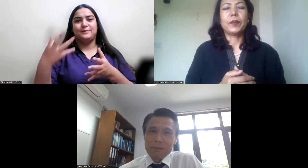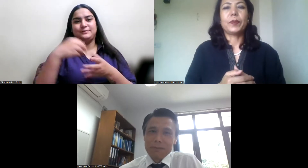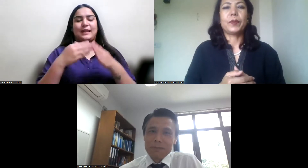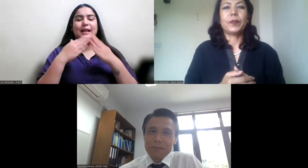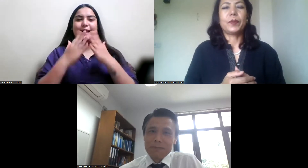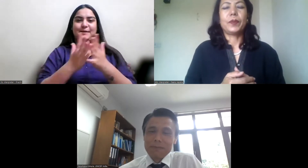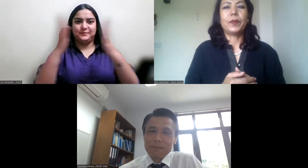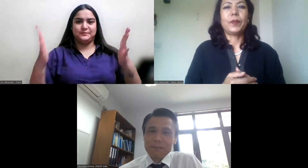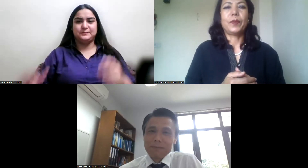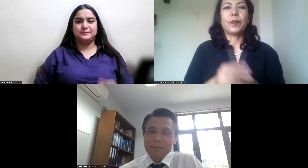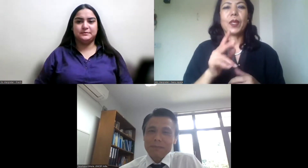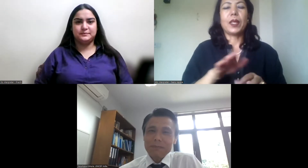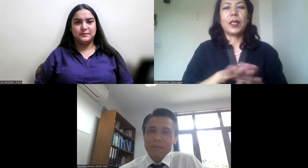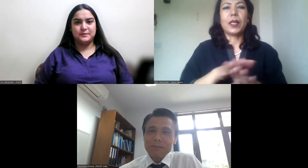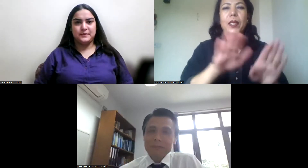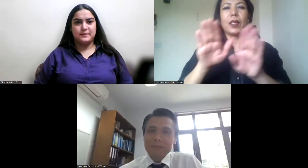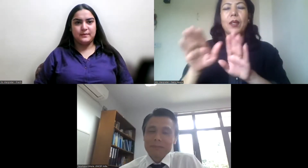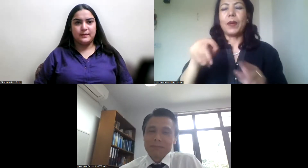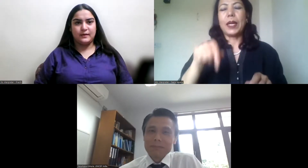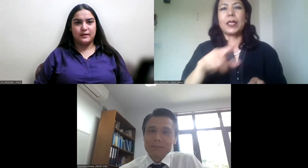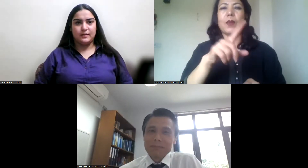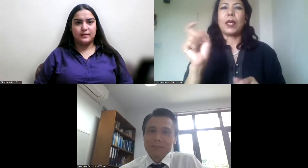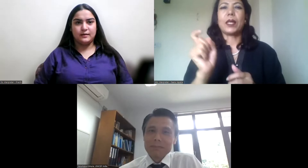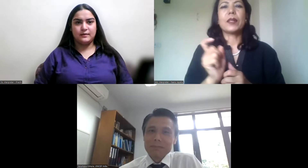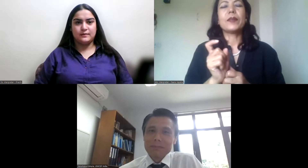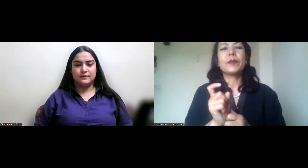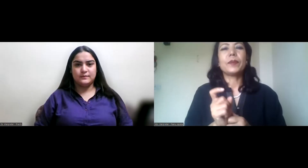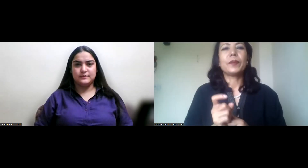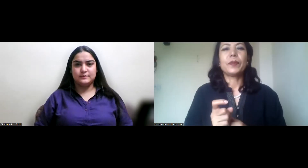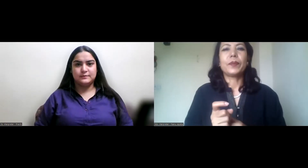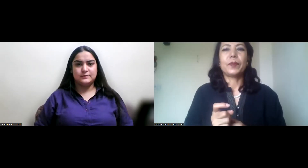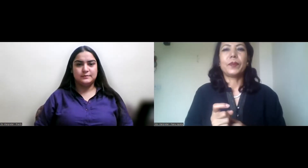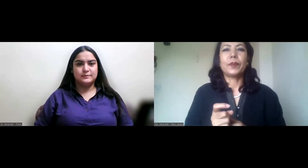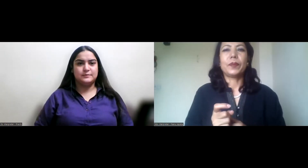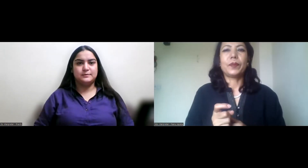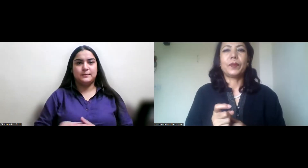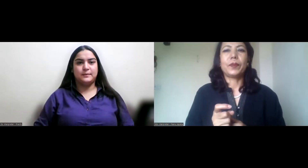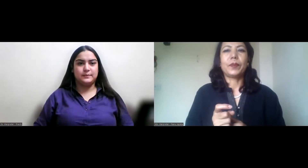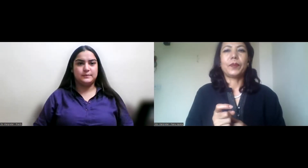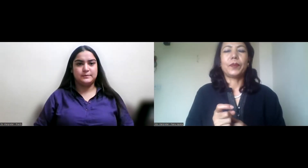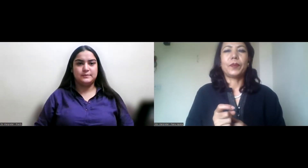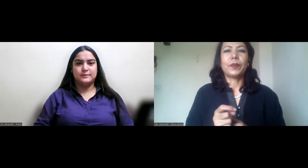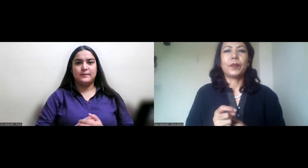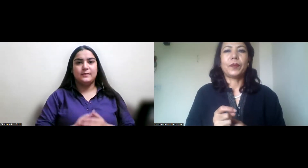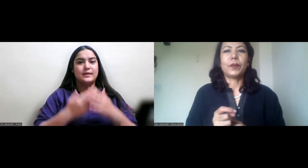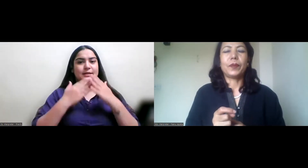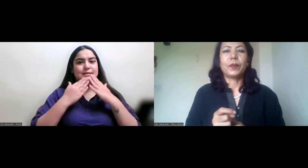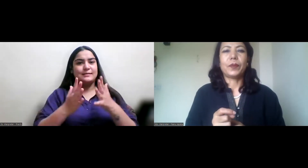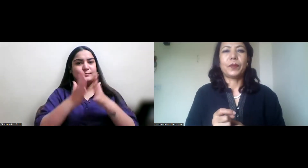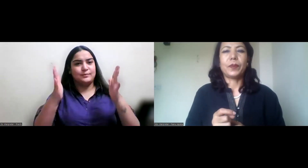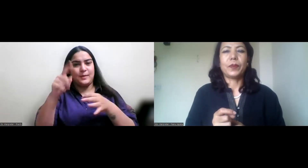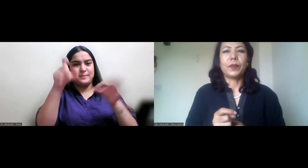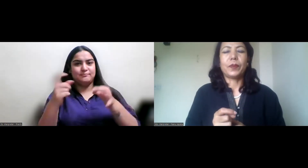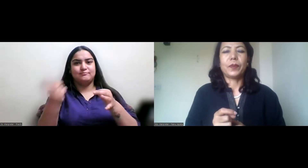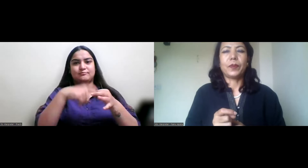much. Thank you so much, Yasamusa, for highlighting the importance of the India case studies and as well